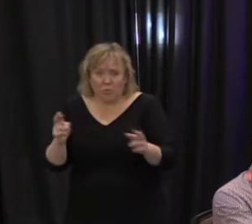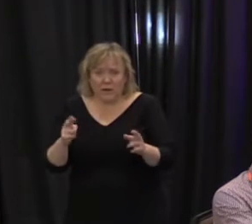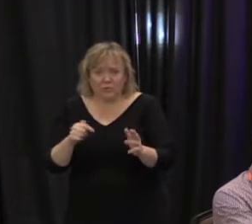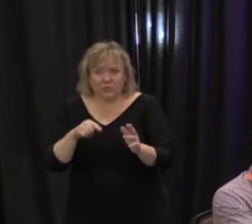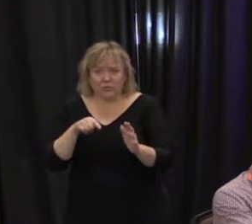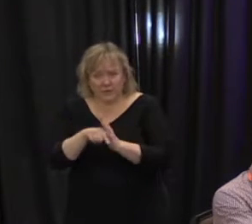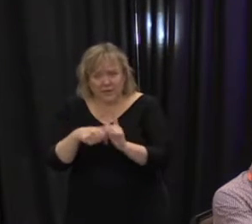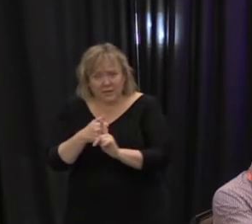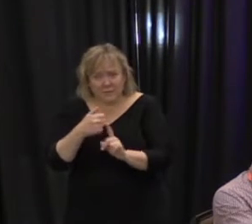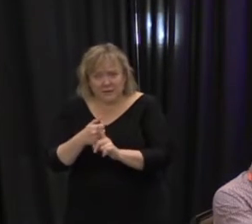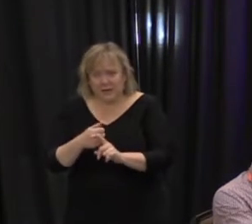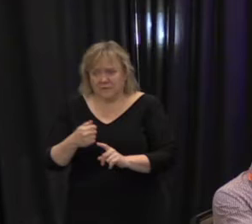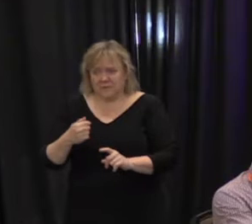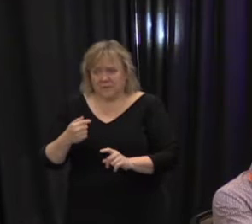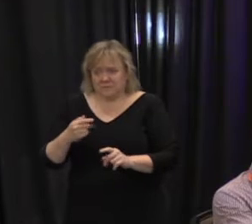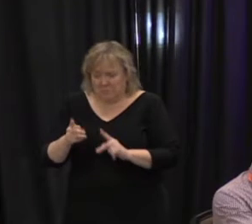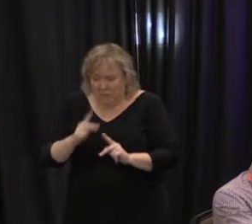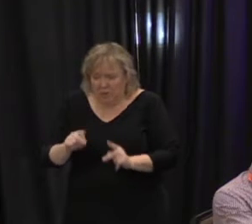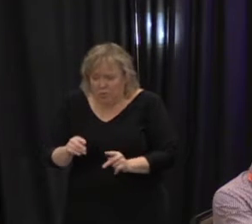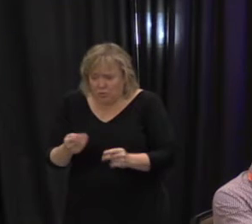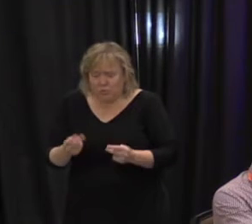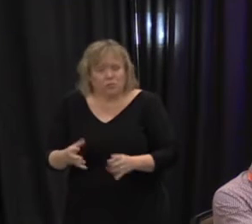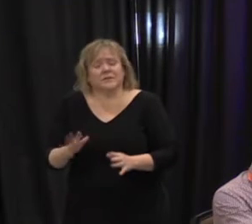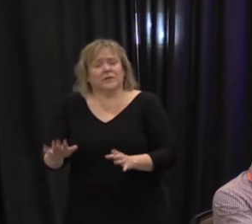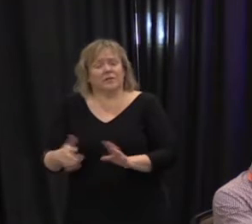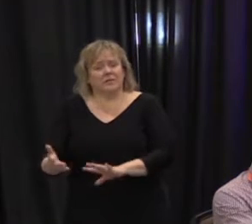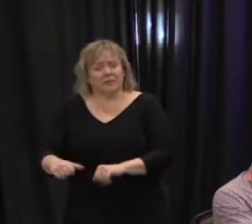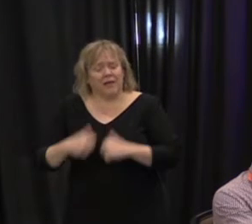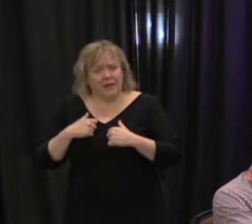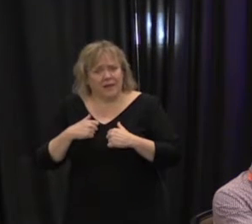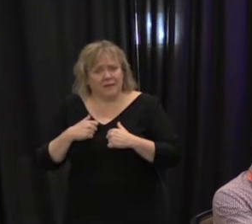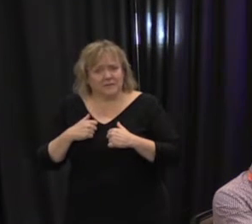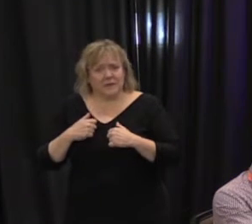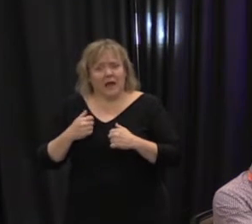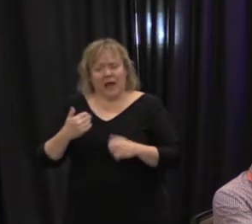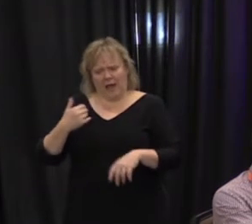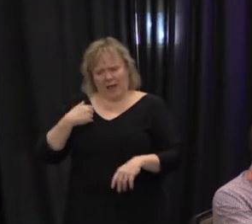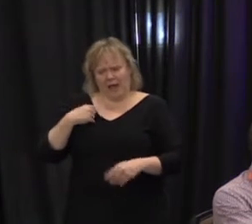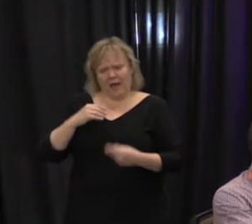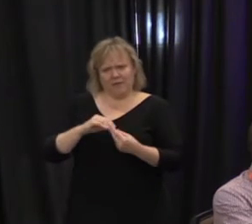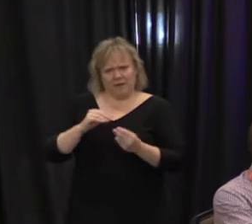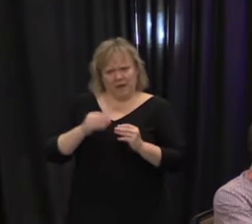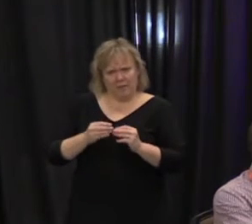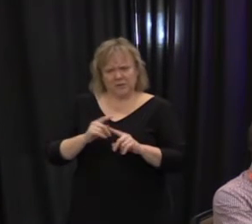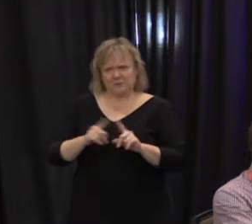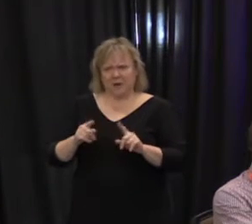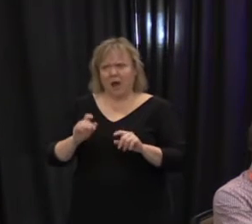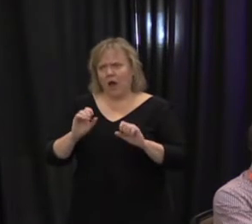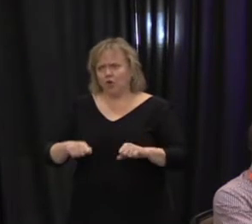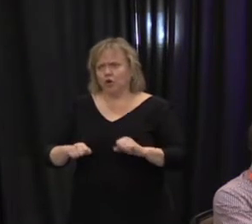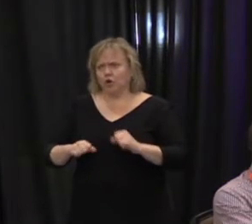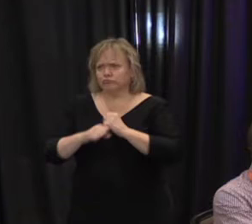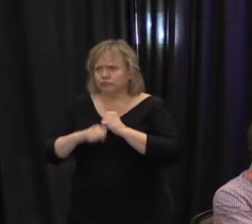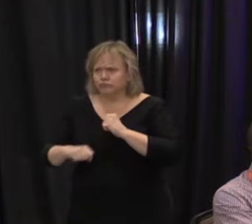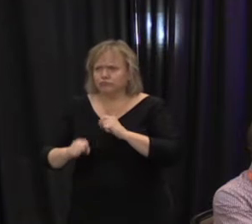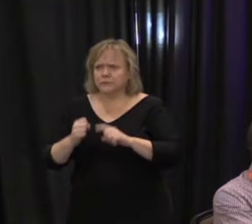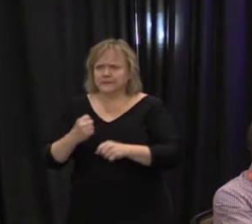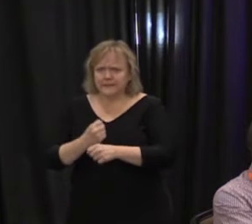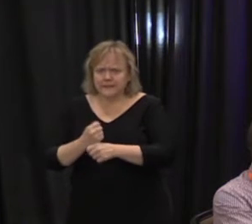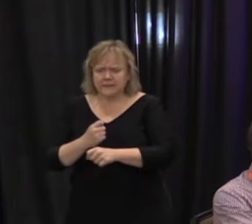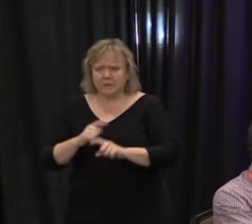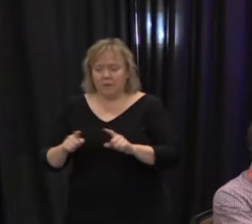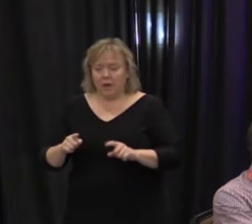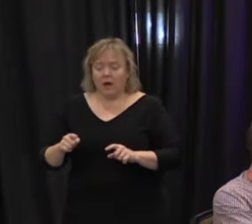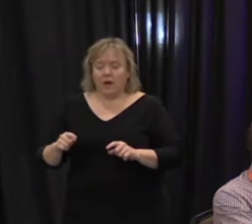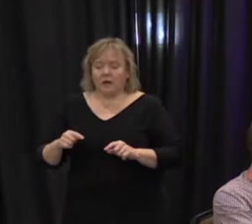I'm really into numbers. I could talk about those numbers all day, but the ones that I actually want to talk about are these 10 kids. The morning after Trump was elected, we